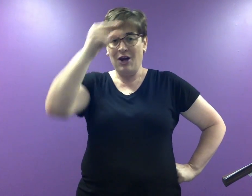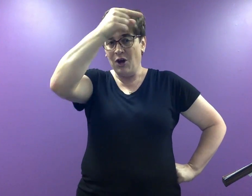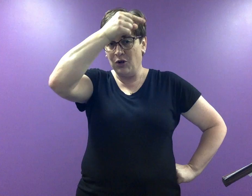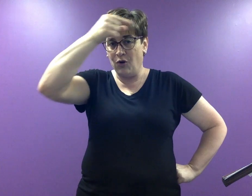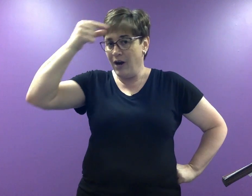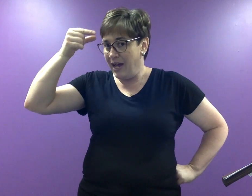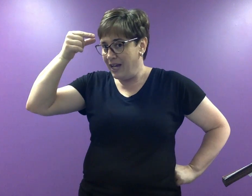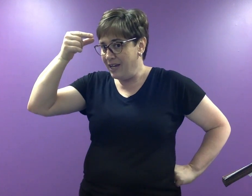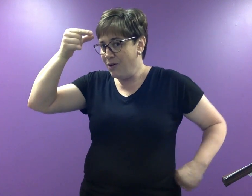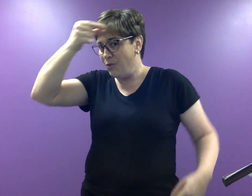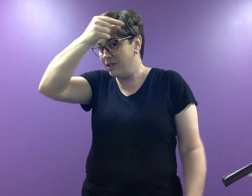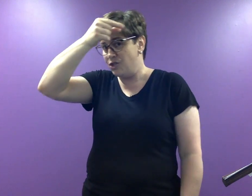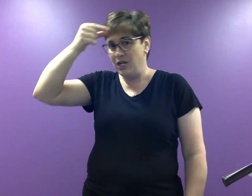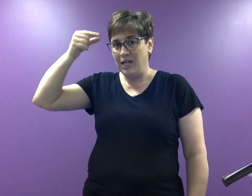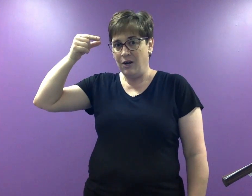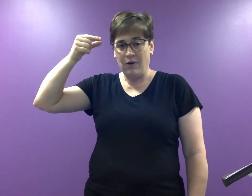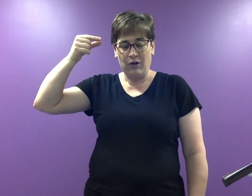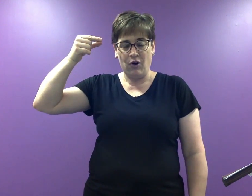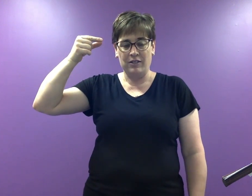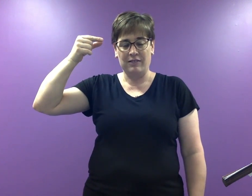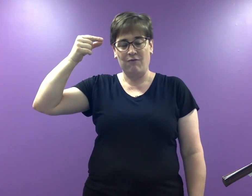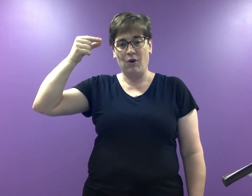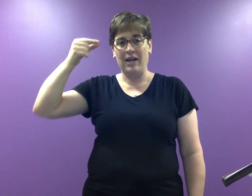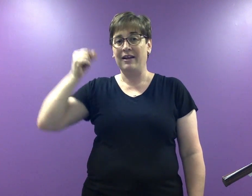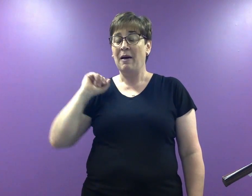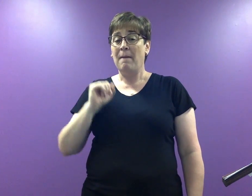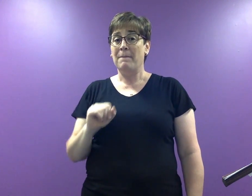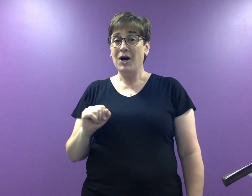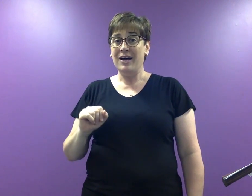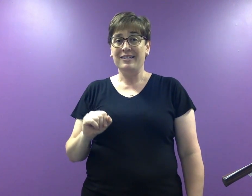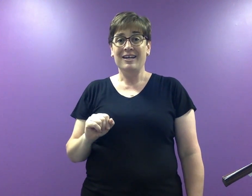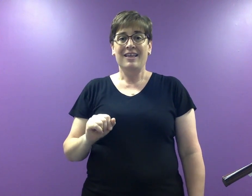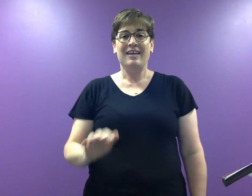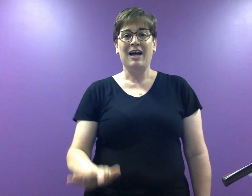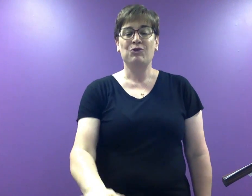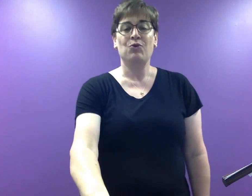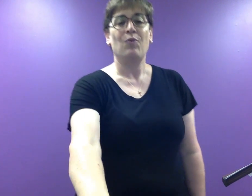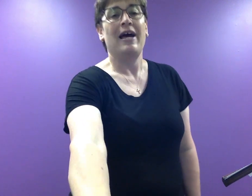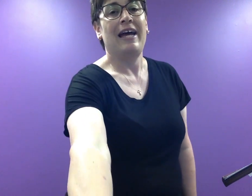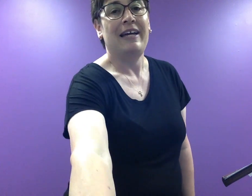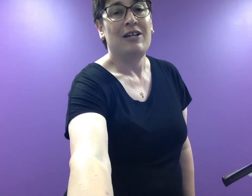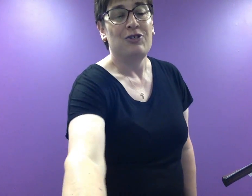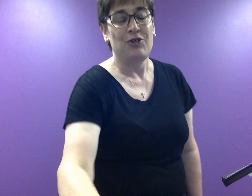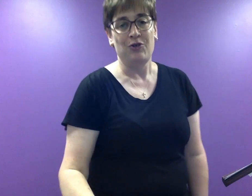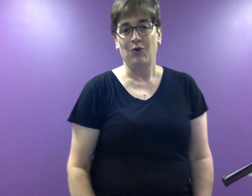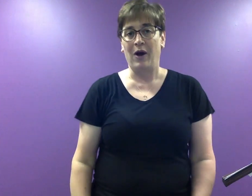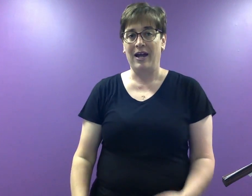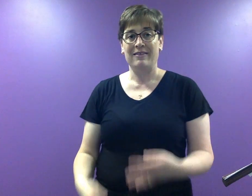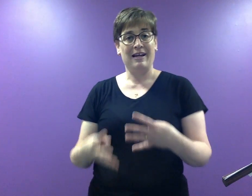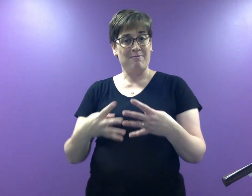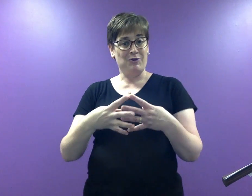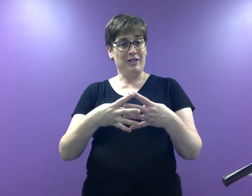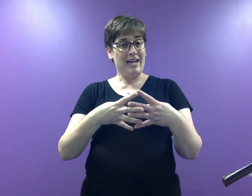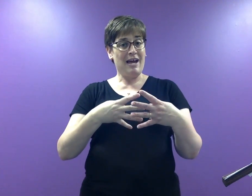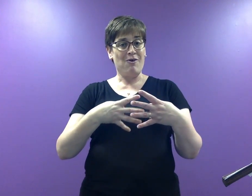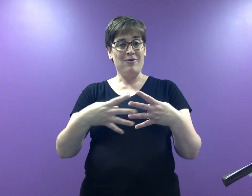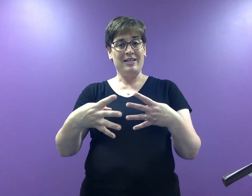gray with a G going across the forehead. But the actual way to do gray that I'm learning now